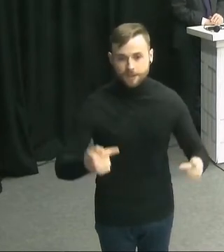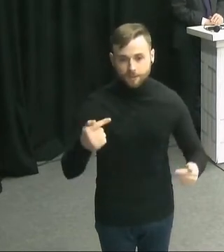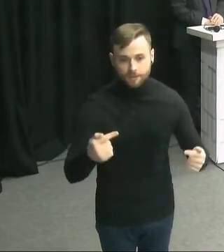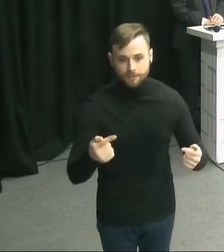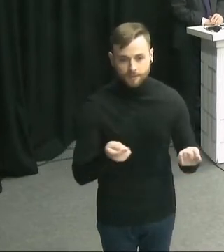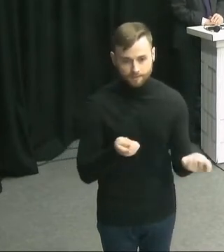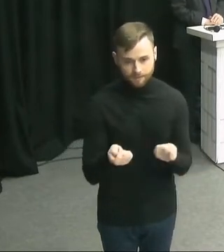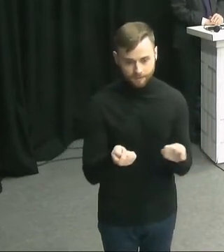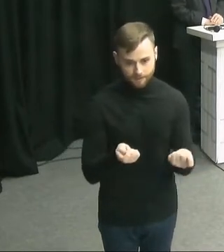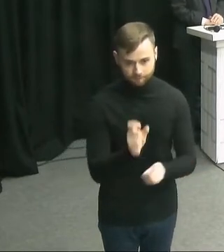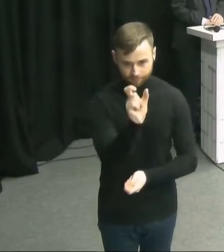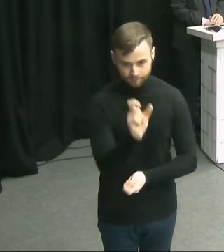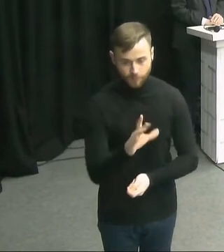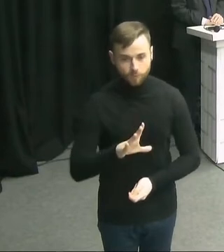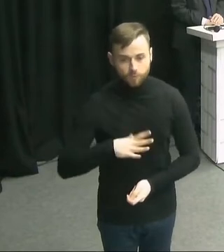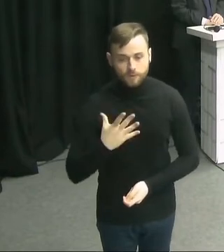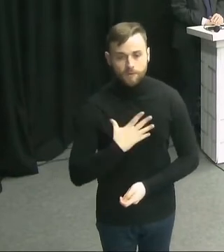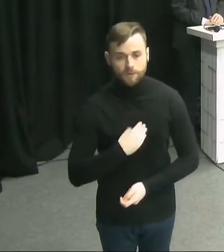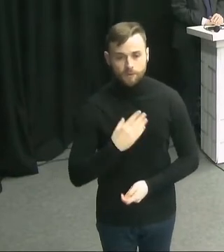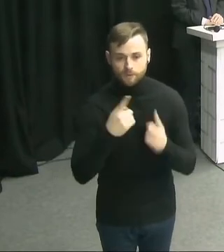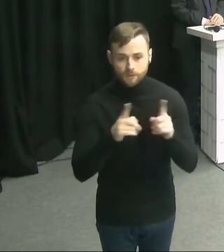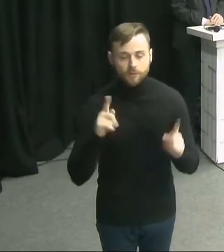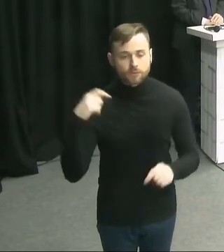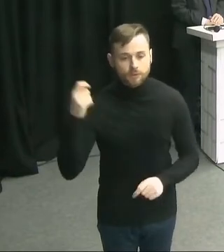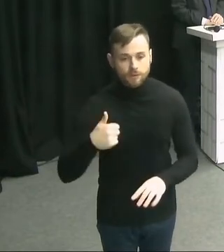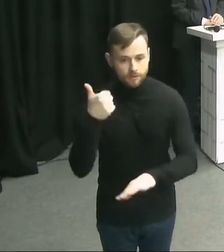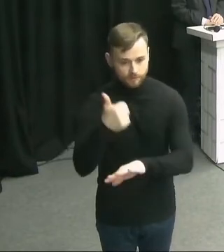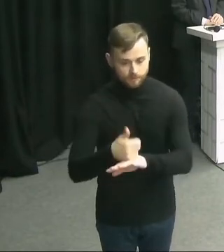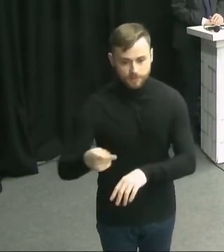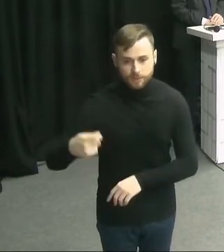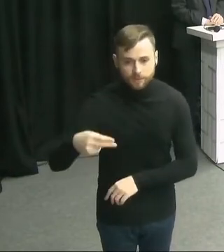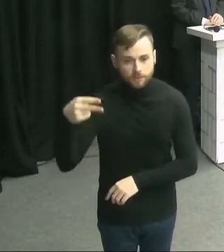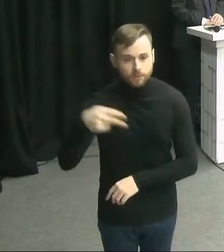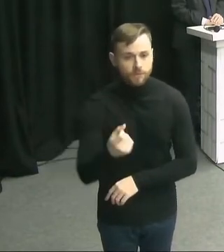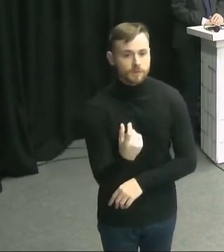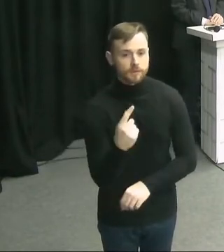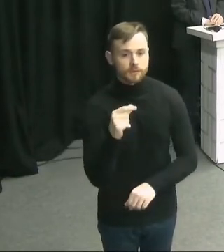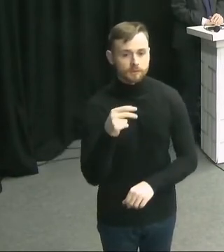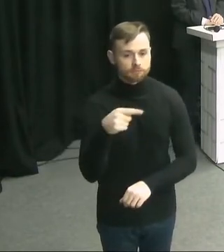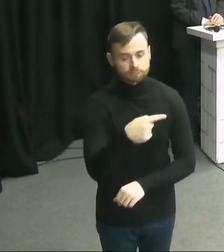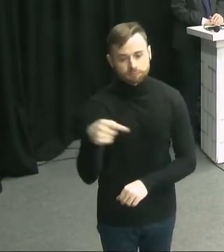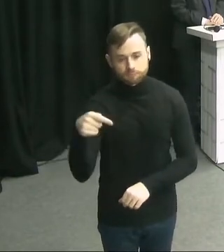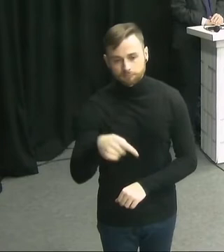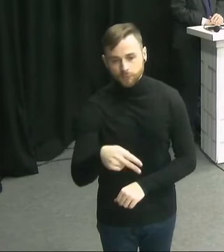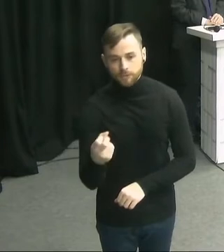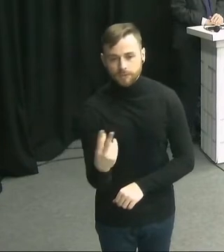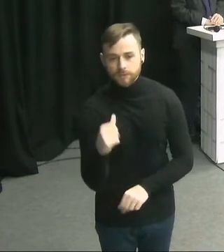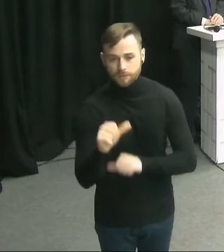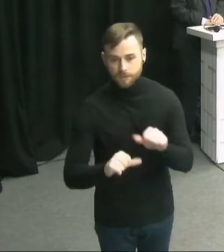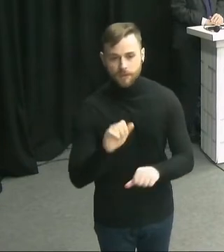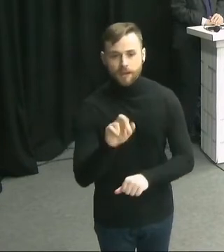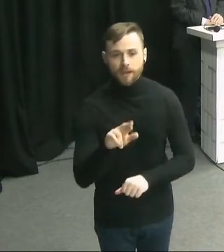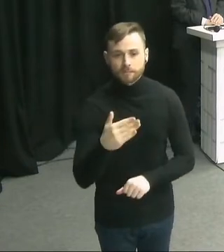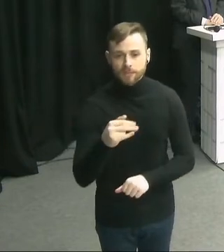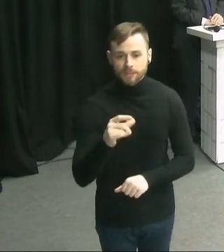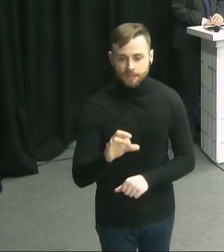I would like to present the moderator of the debates, a former student of the Vilnius University, former president of the Vilnius